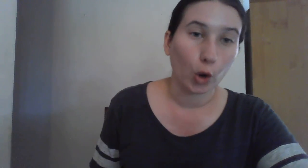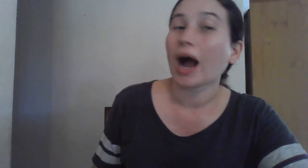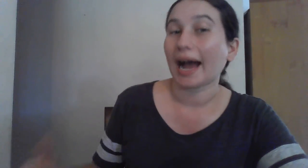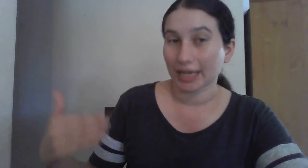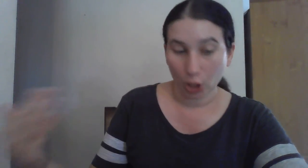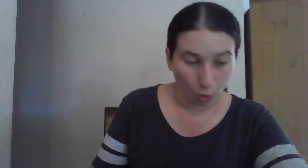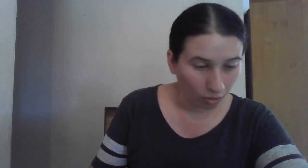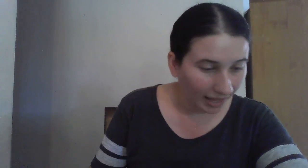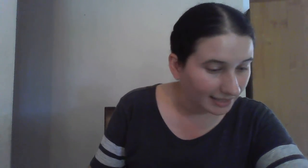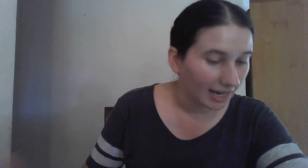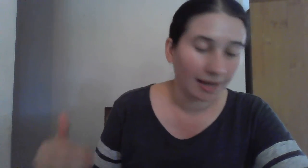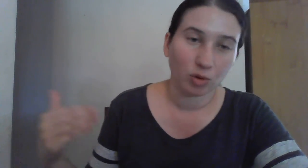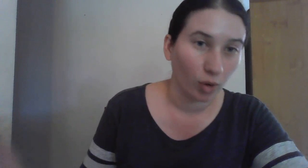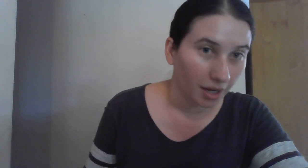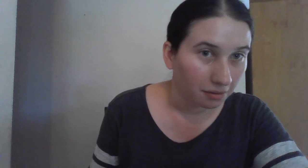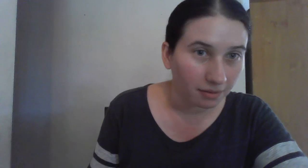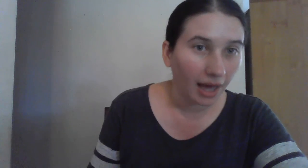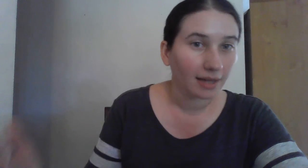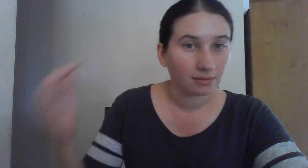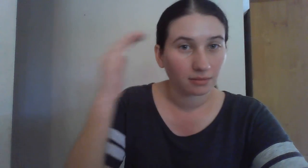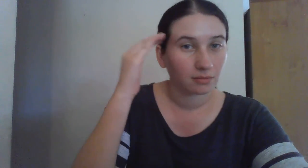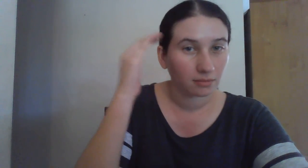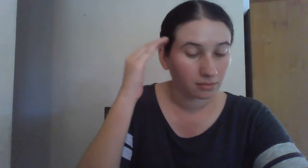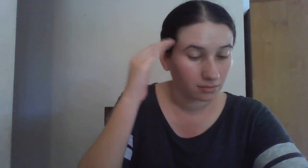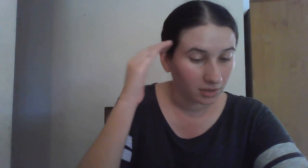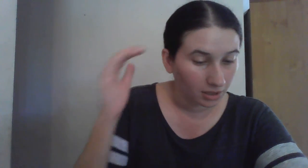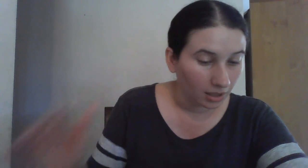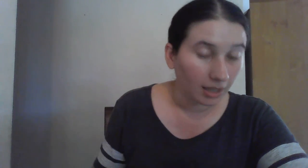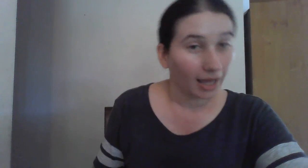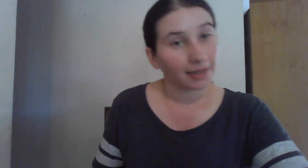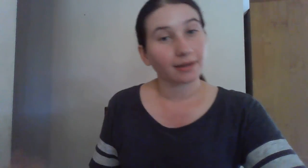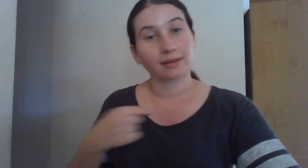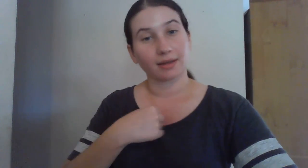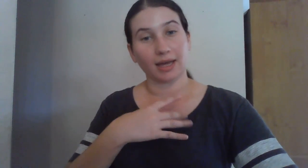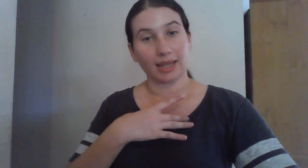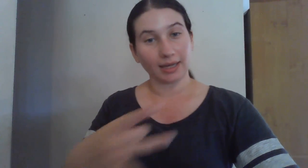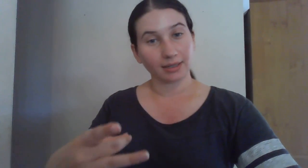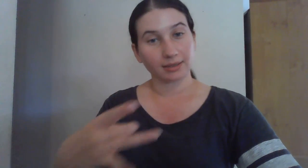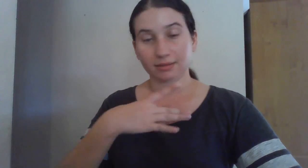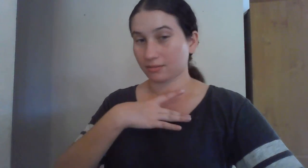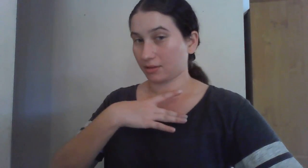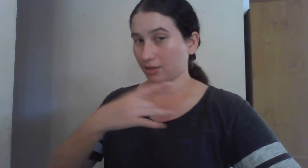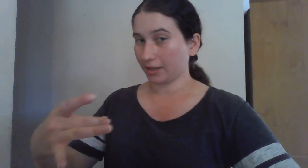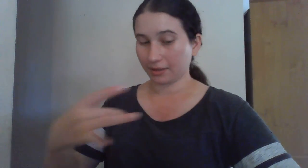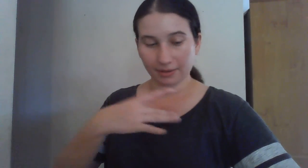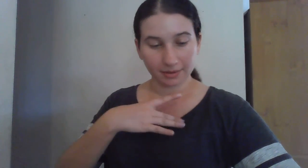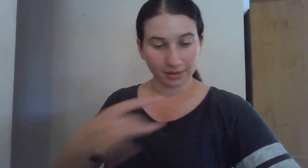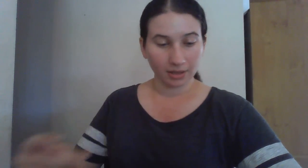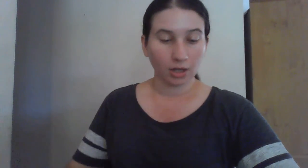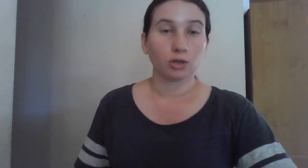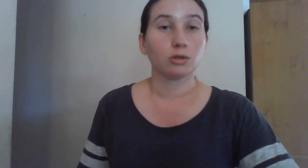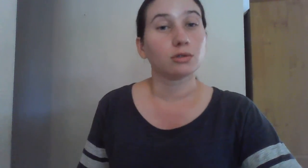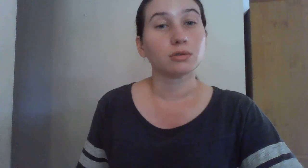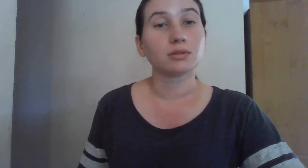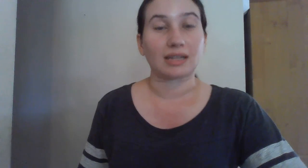no, I know that, I'm aware of that. Like, I like. Lose, as